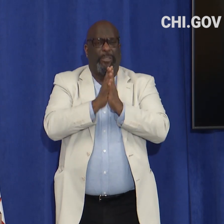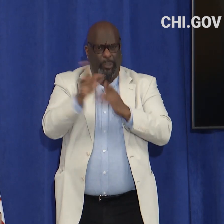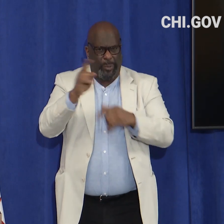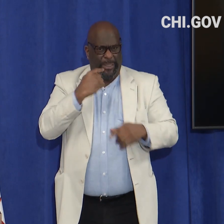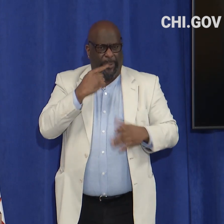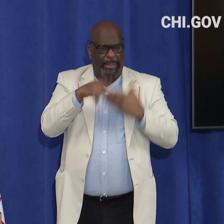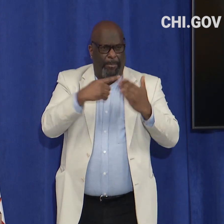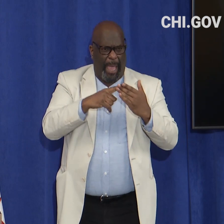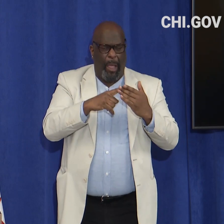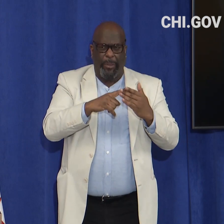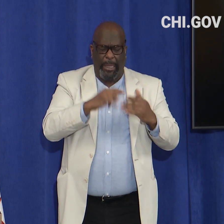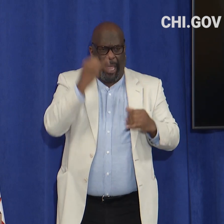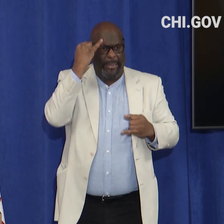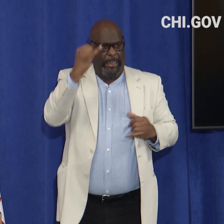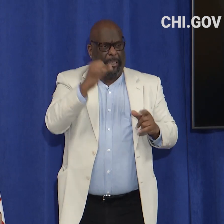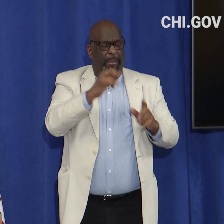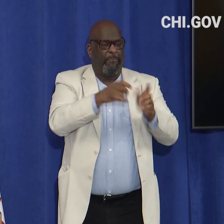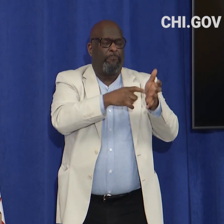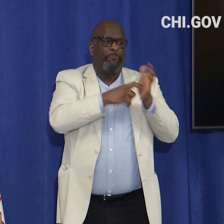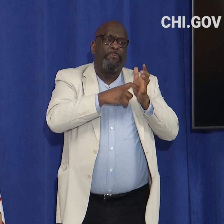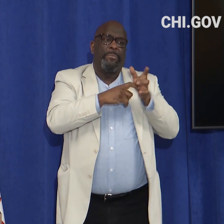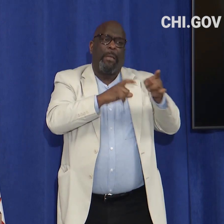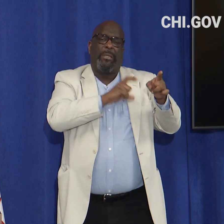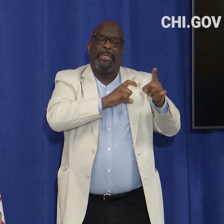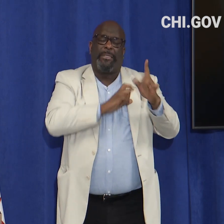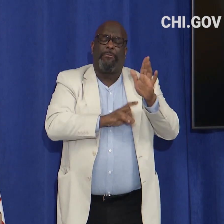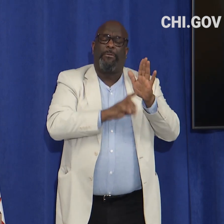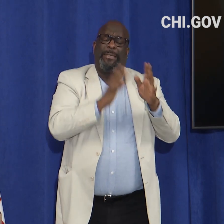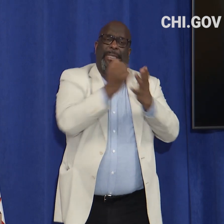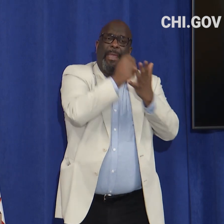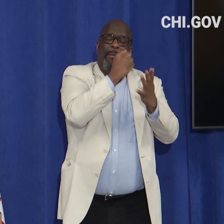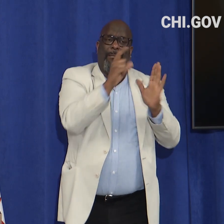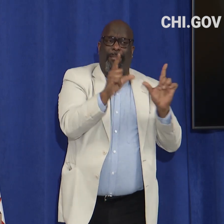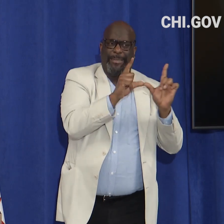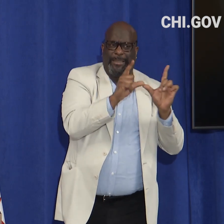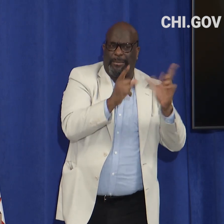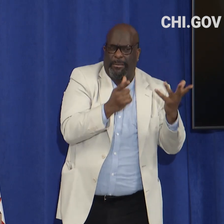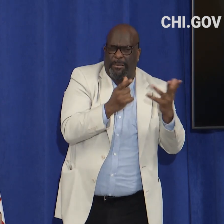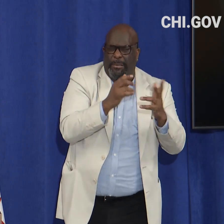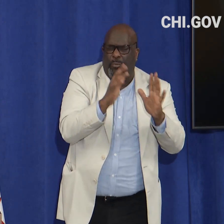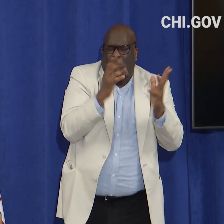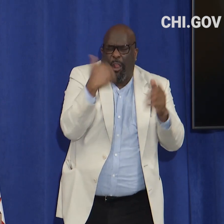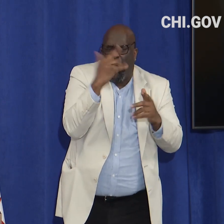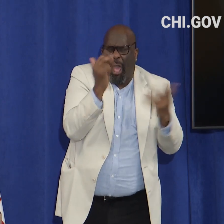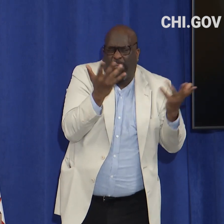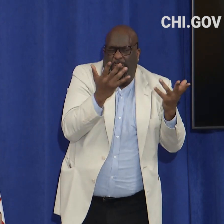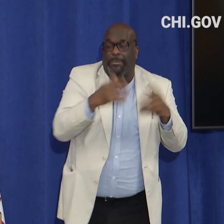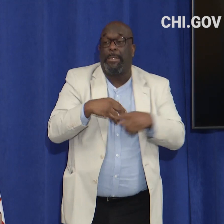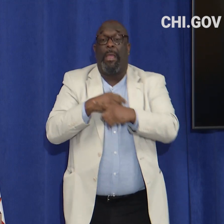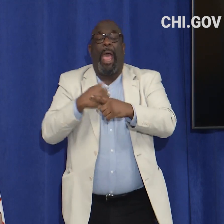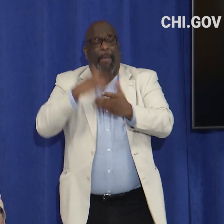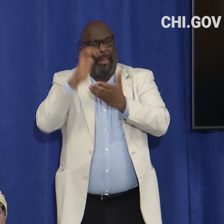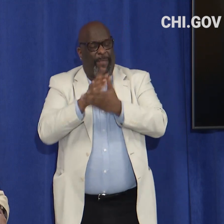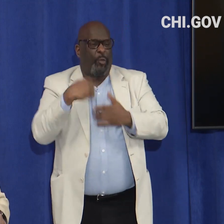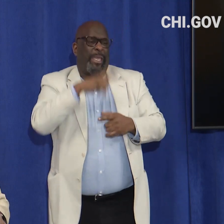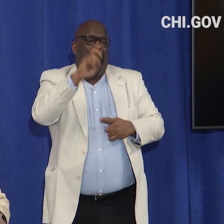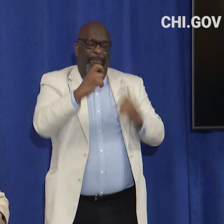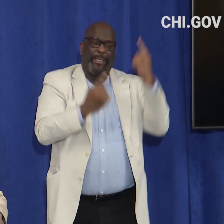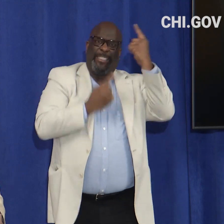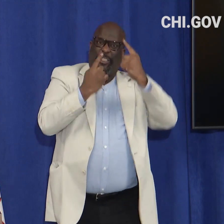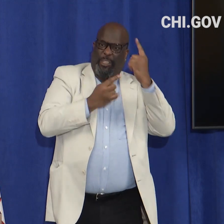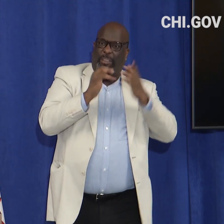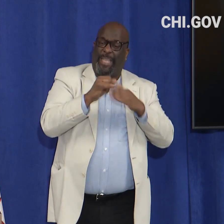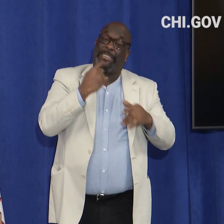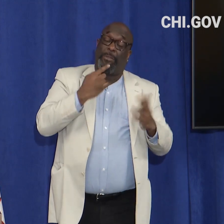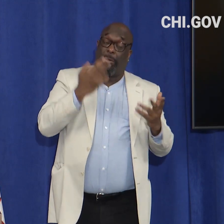police officers? If so, what would it accomplish and how would it work? Well, I do think it's an idea that we have to give serious consideration